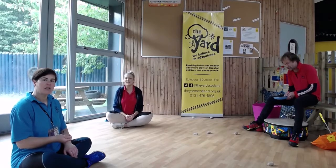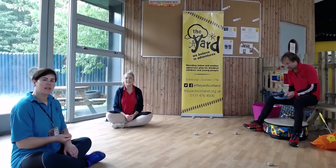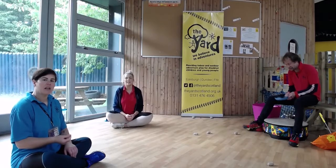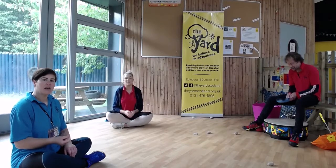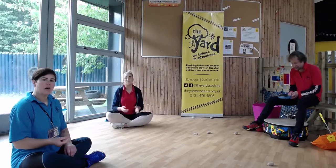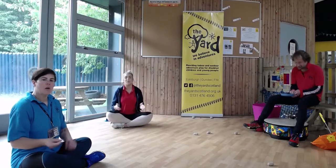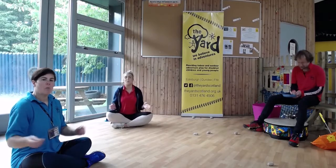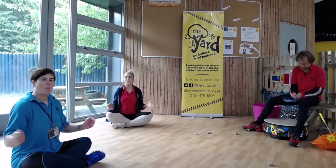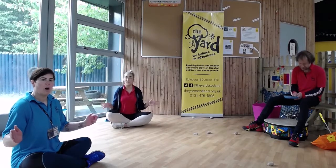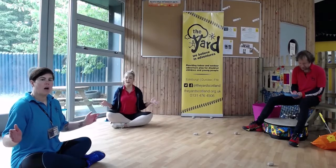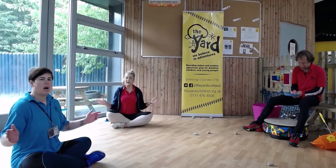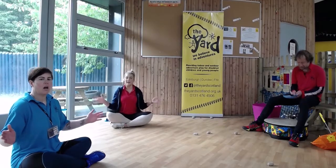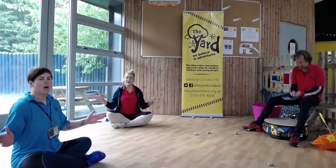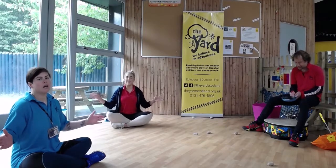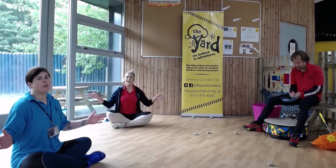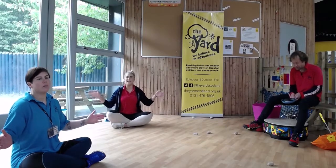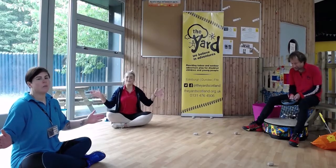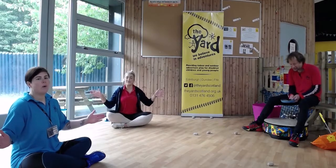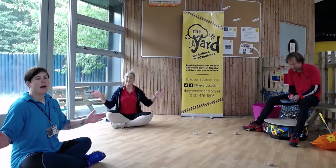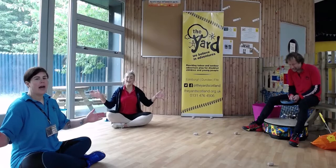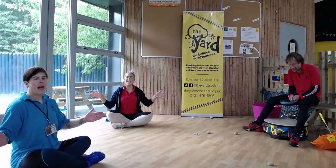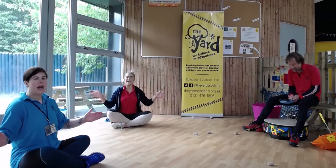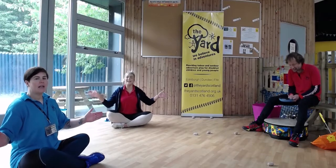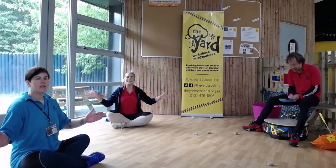sudden, one went